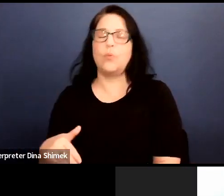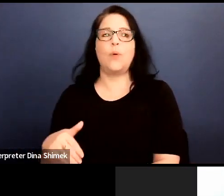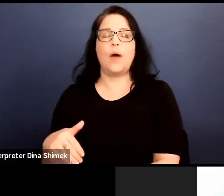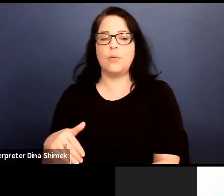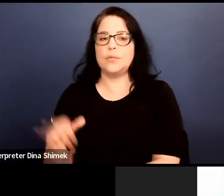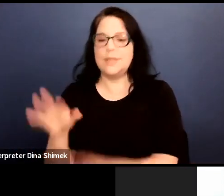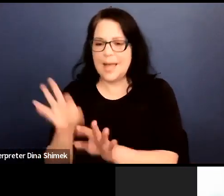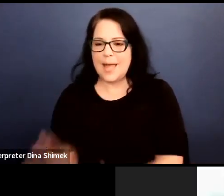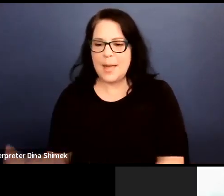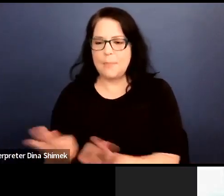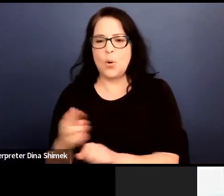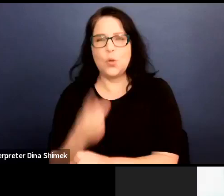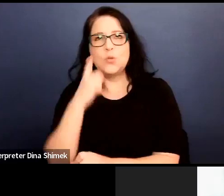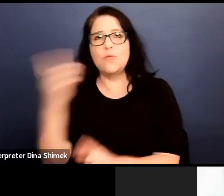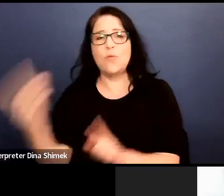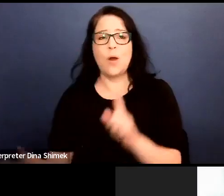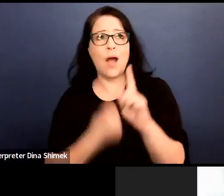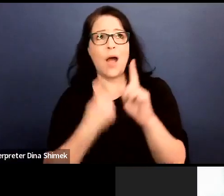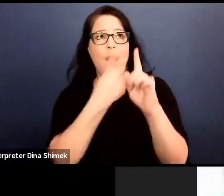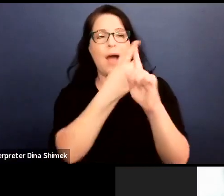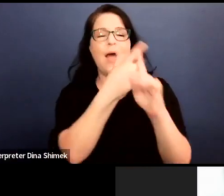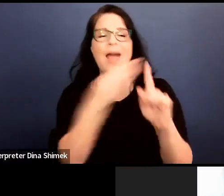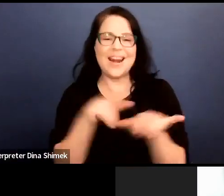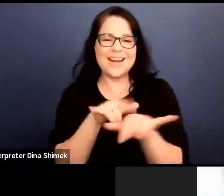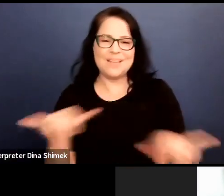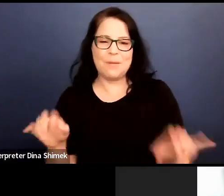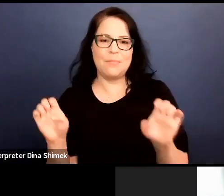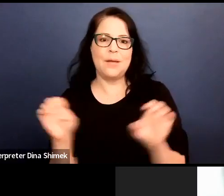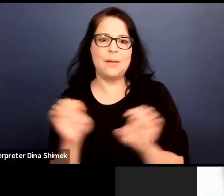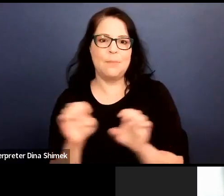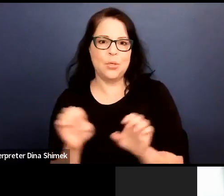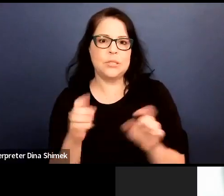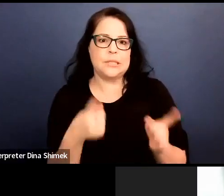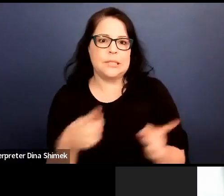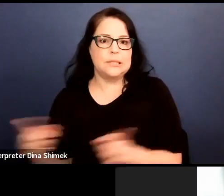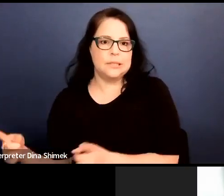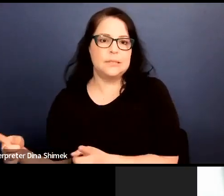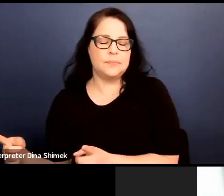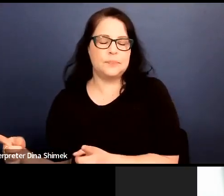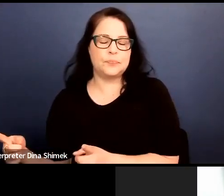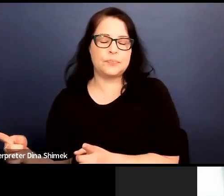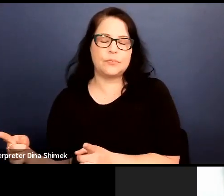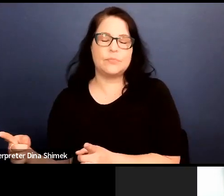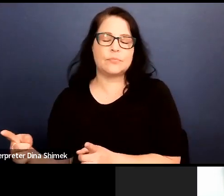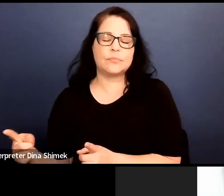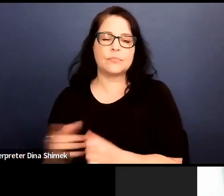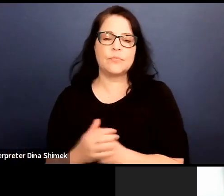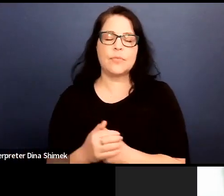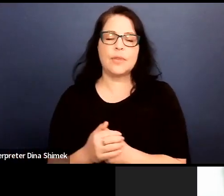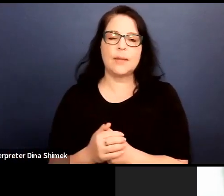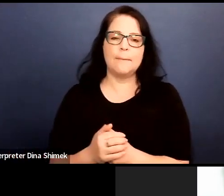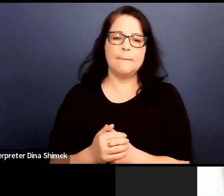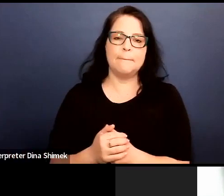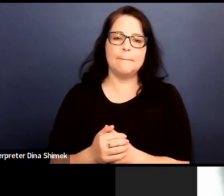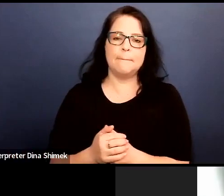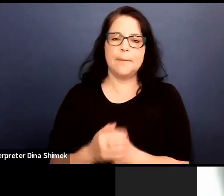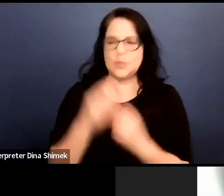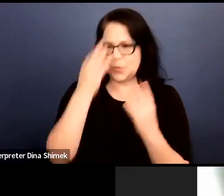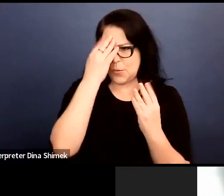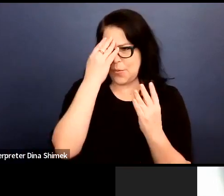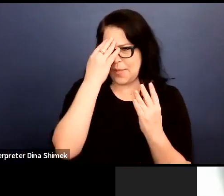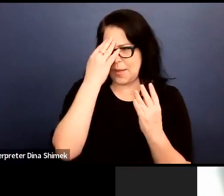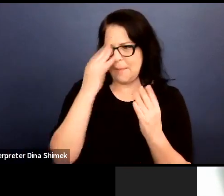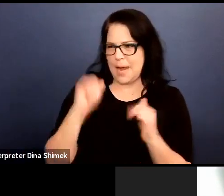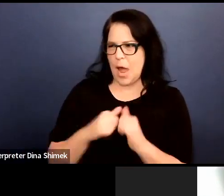those long-term goals or those emergency type benefits. So that's great. So thinking about how you've heard about